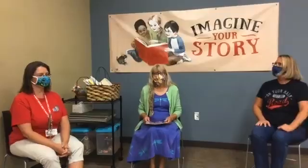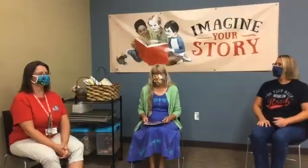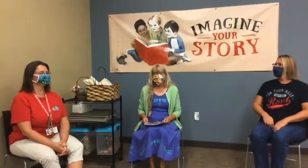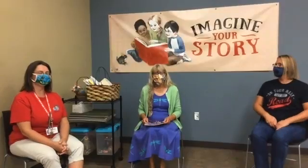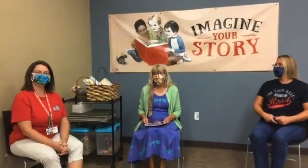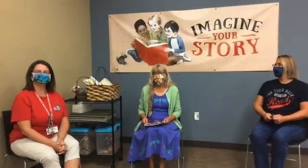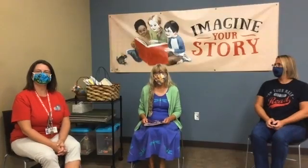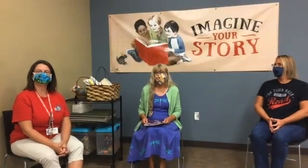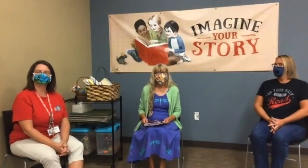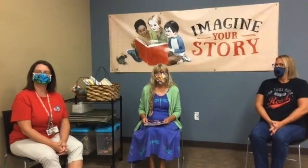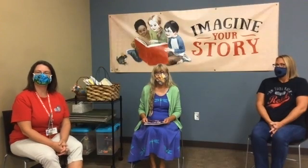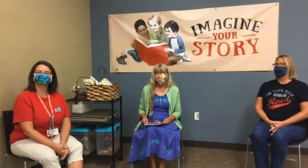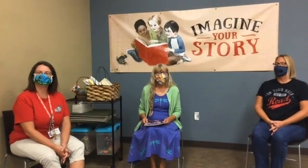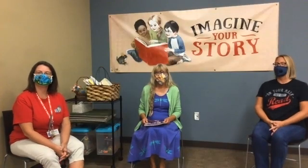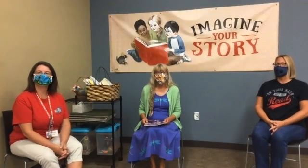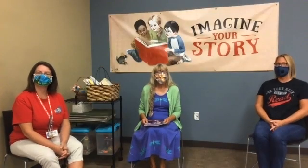All right.